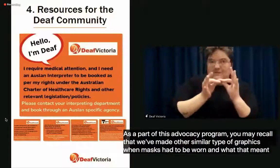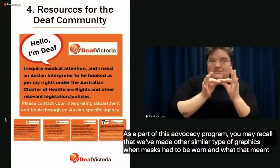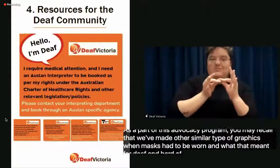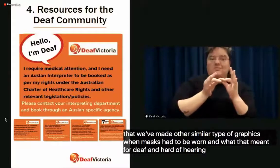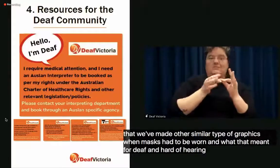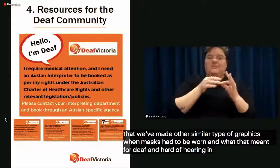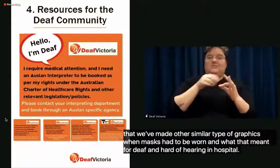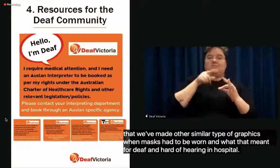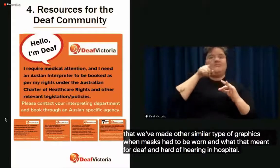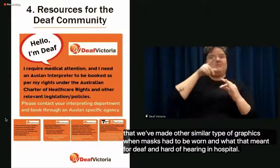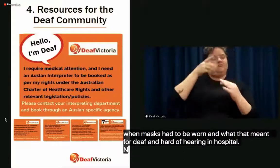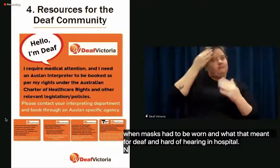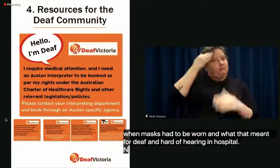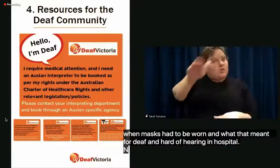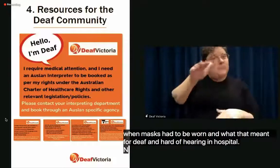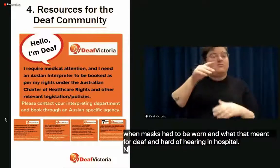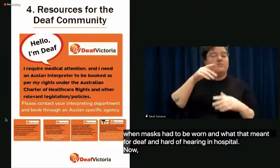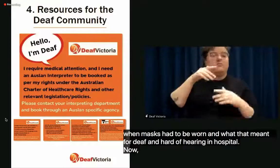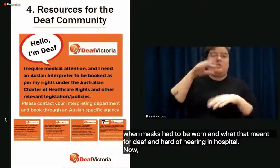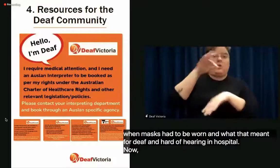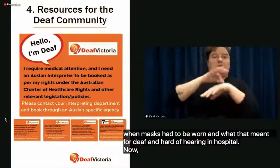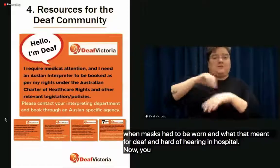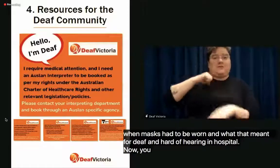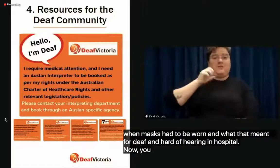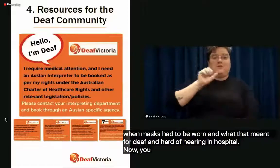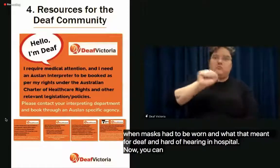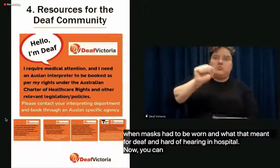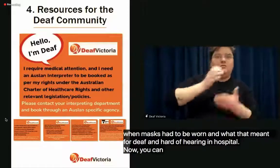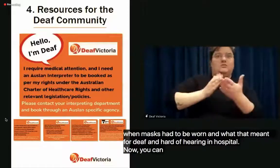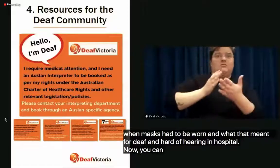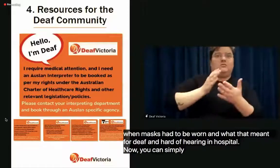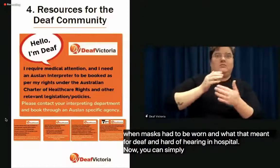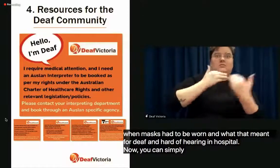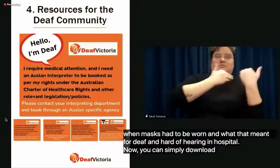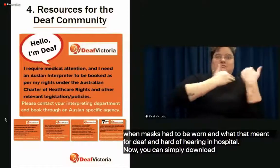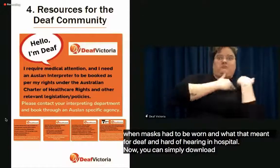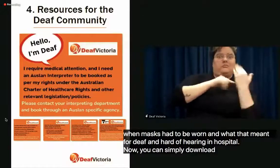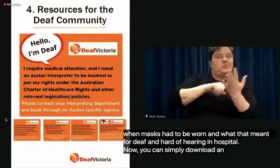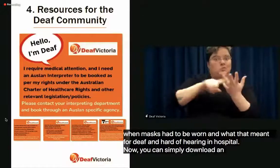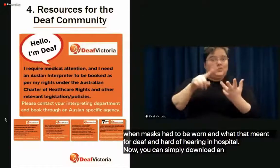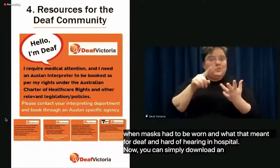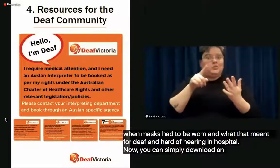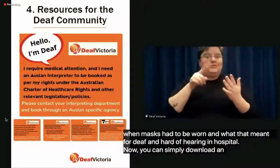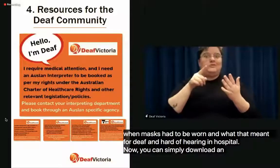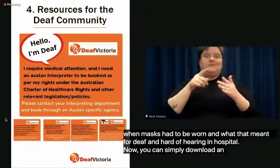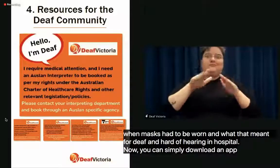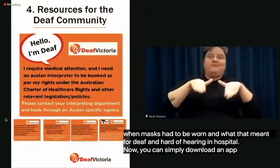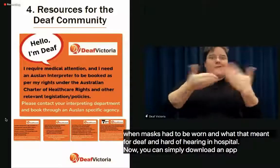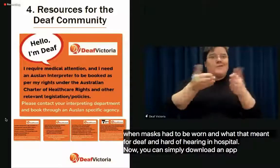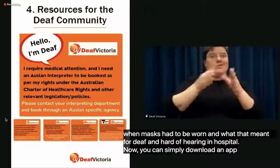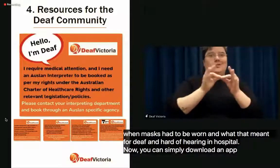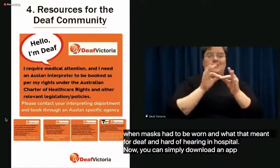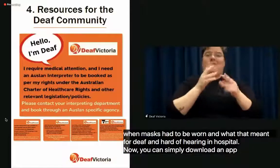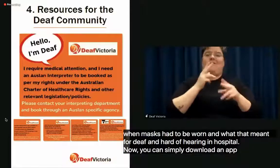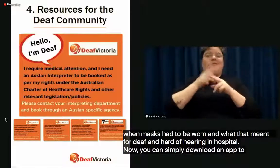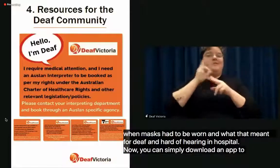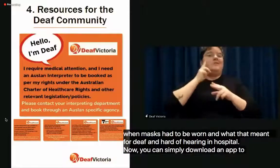to let hospital staff know that we require an on-site interpreter, remind the hospital staff of their